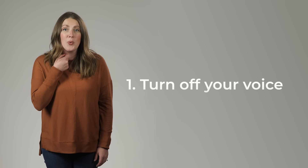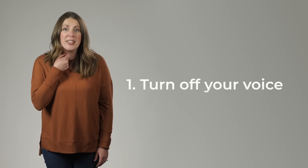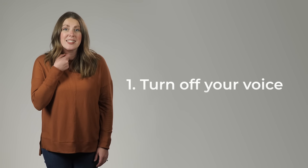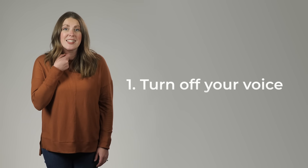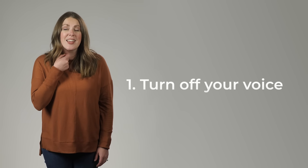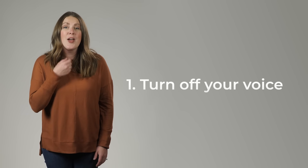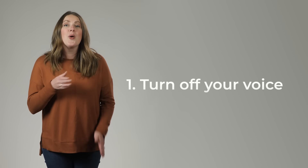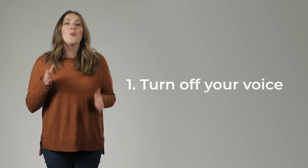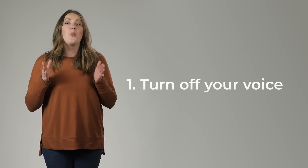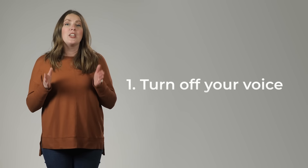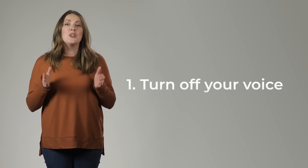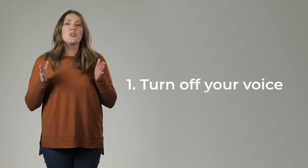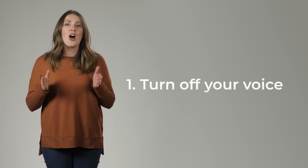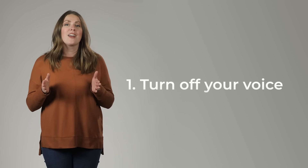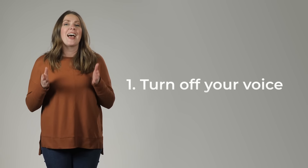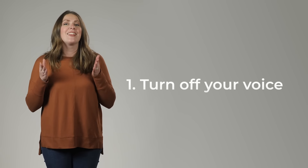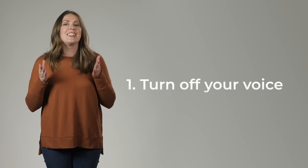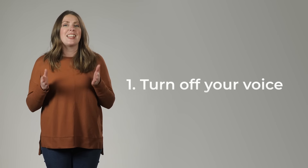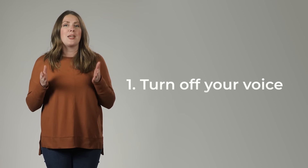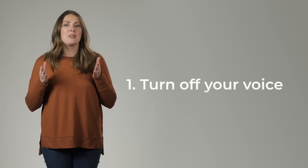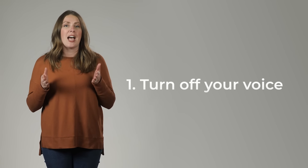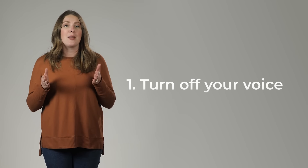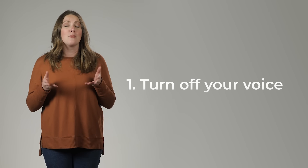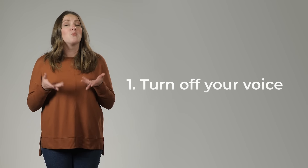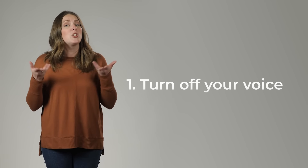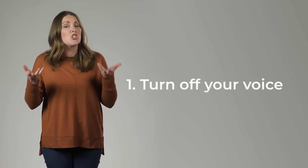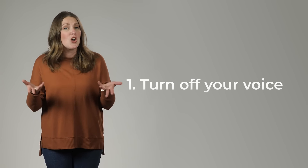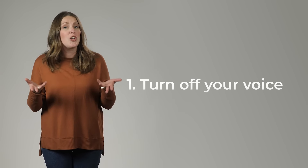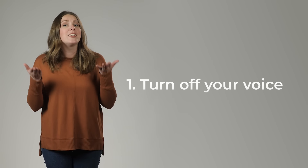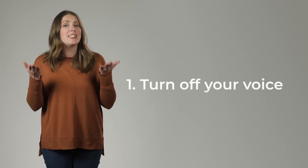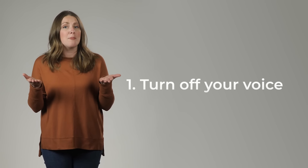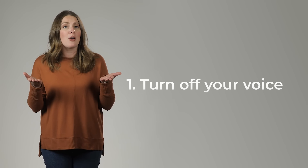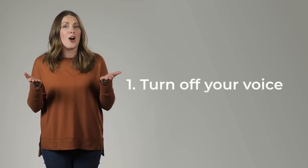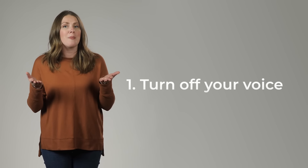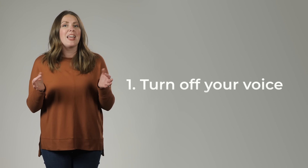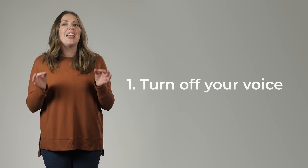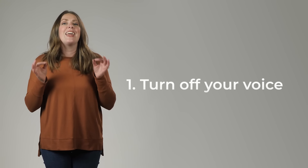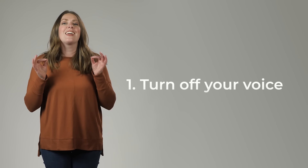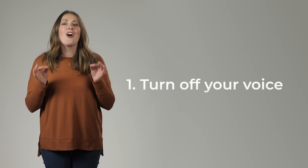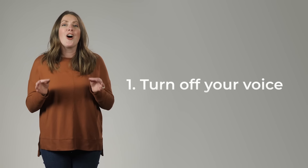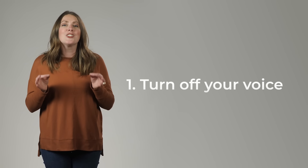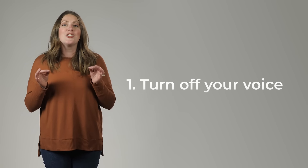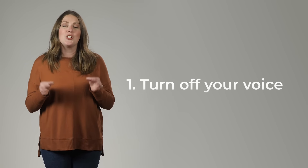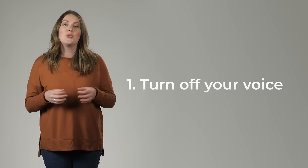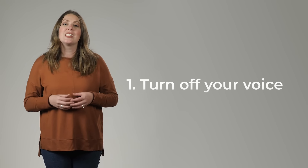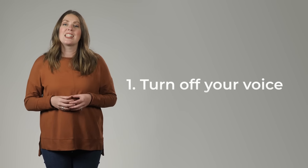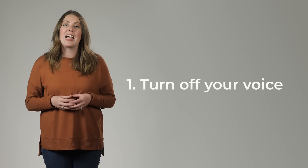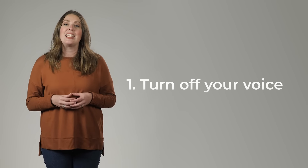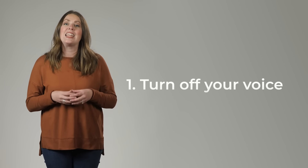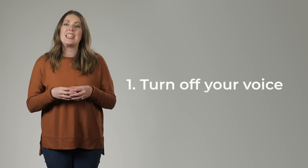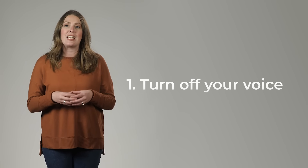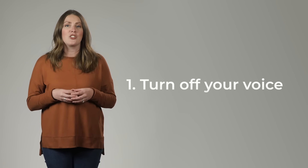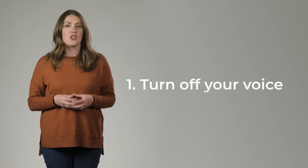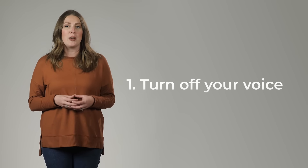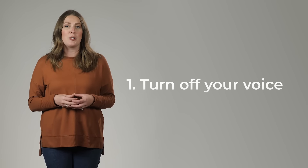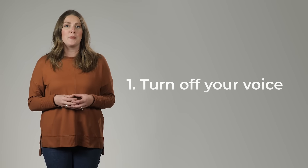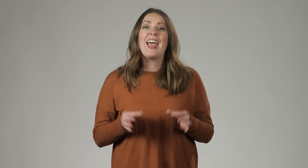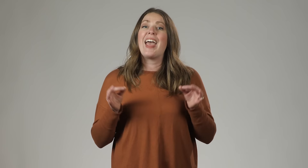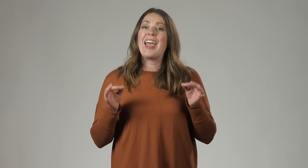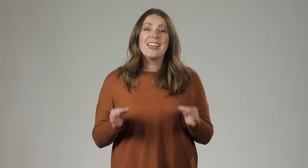voice. When you talk at the same time, which is called simcom, it causes you to sign in English grammar.